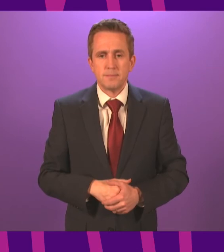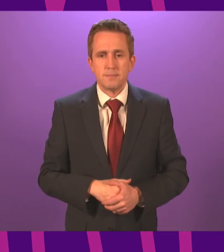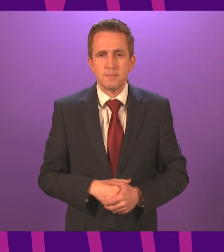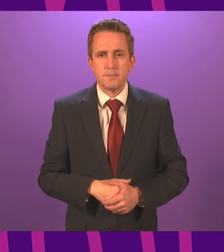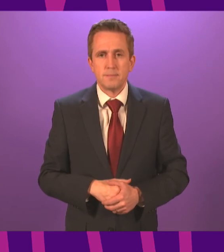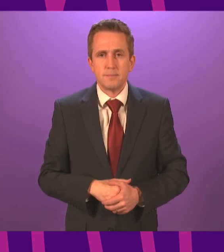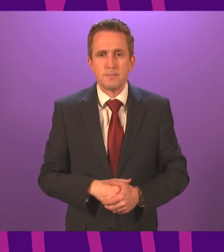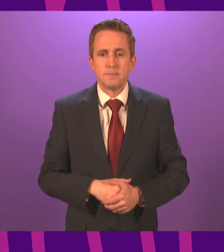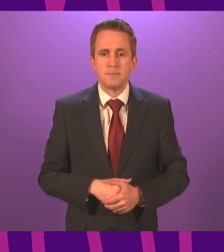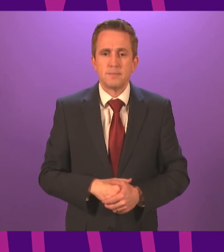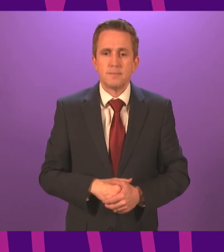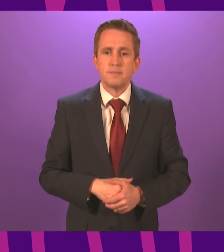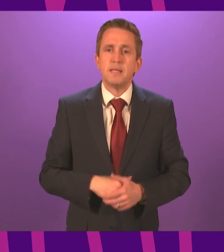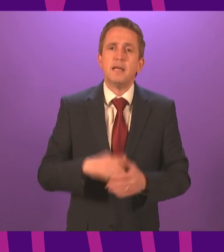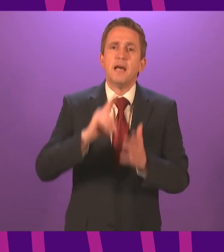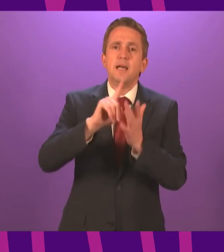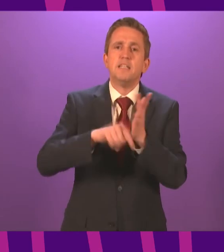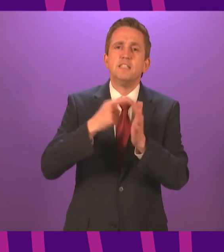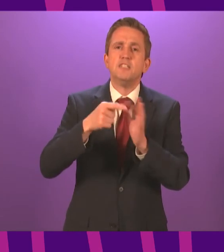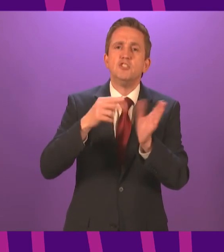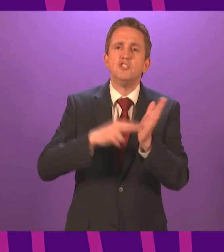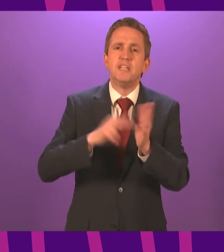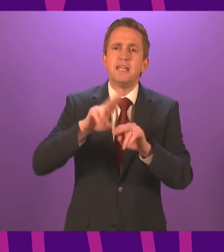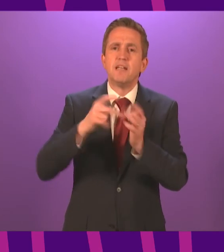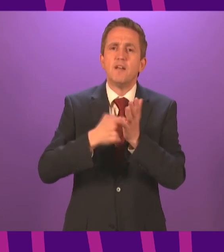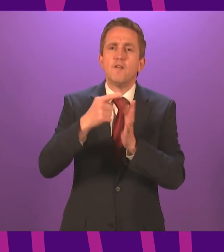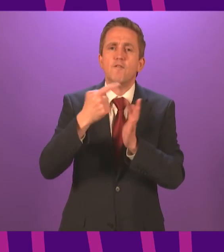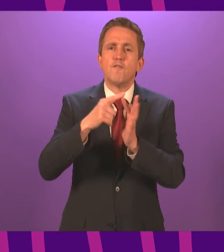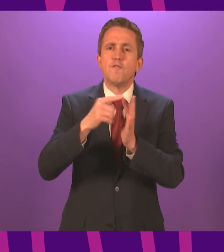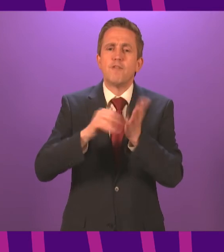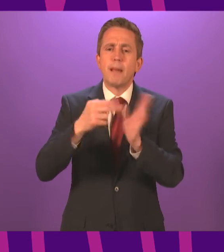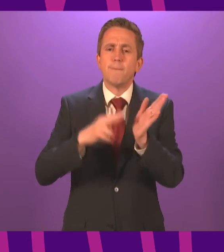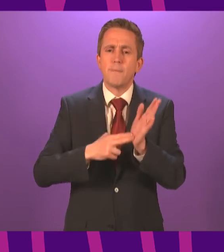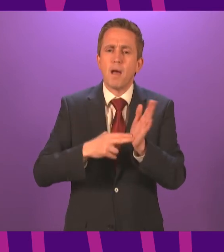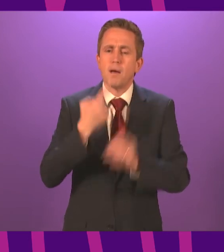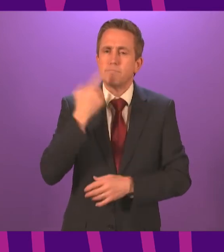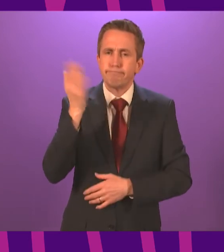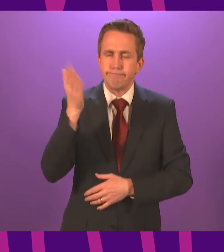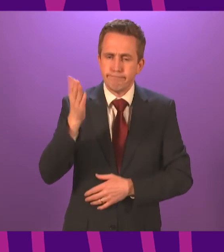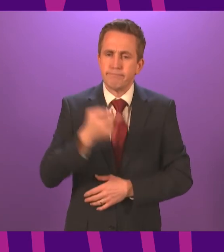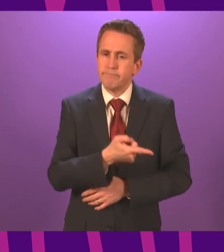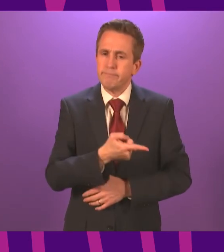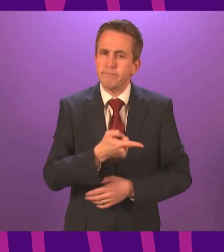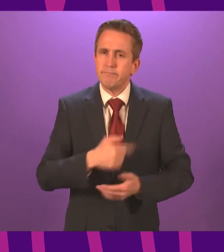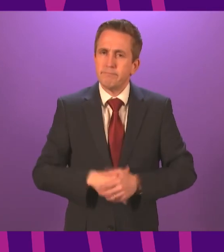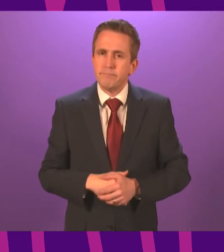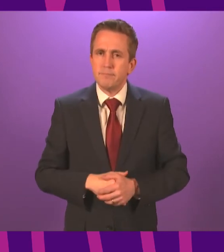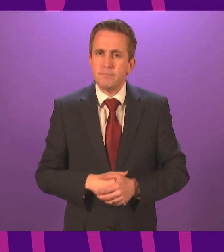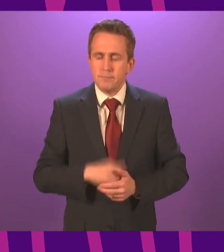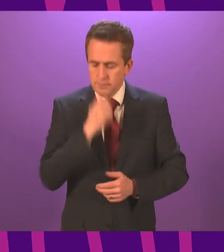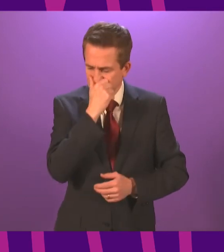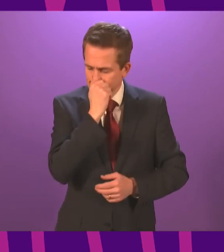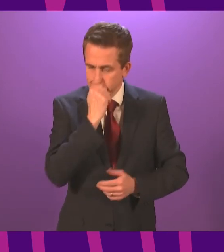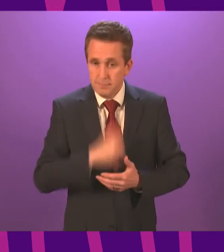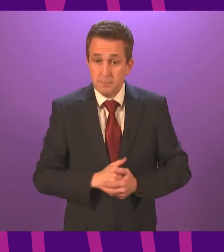Another point of order from Cabinet Secretary Jean Freeman. Thank you very much, Presiding Officer, and I'm grateful to you. I've not had the opportunity